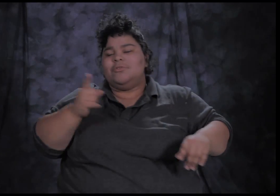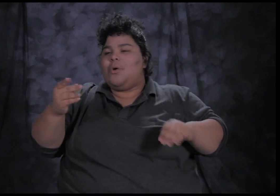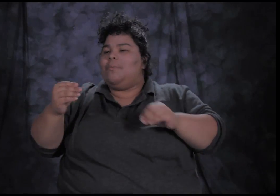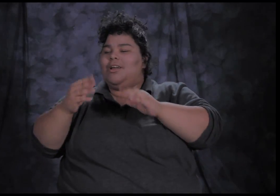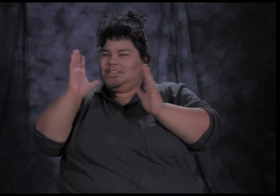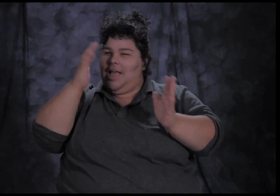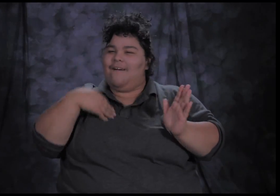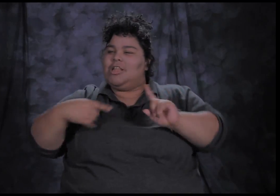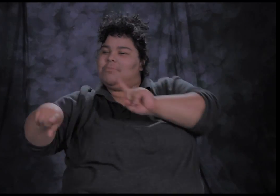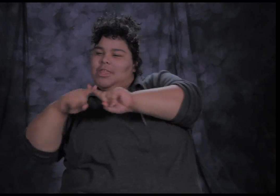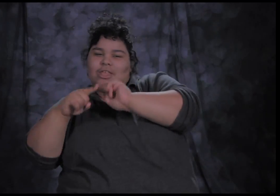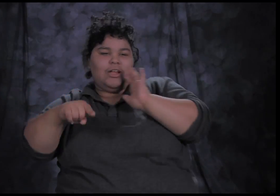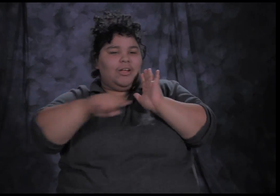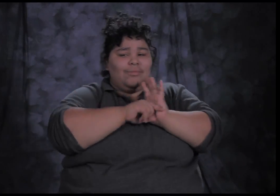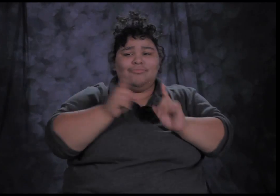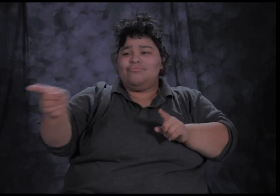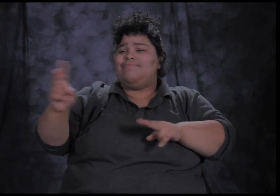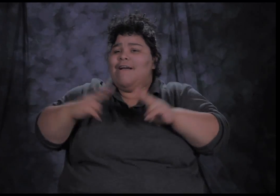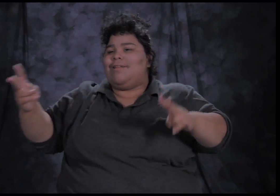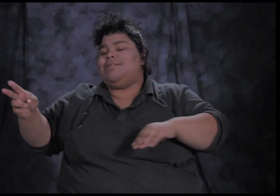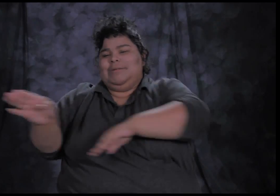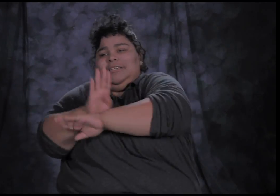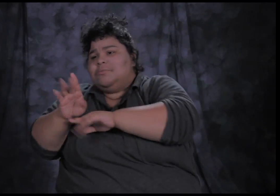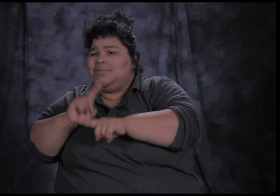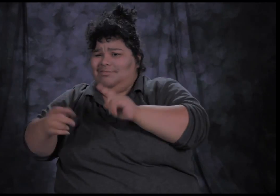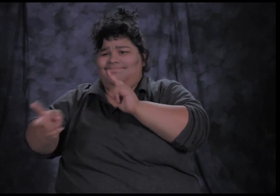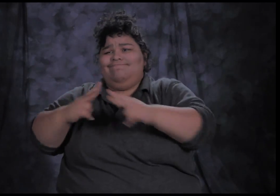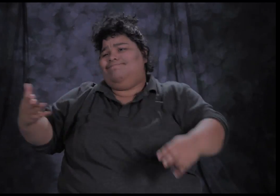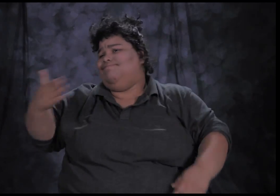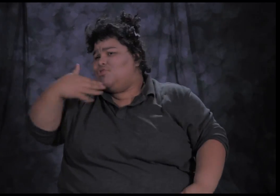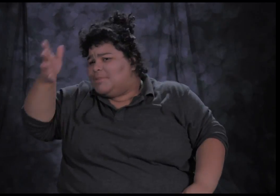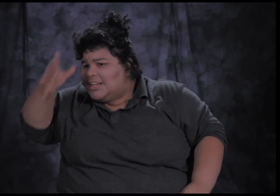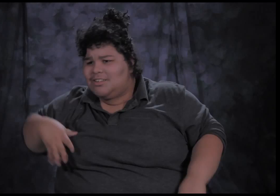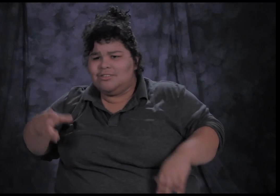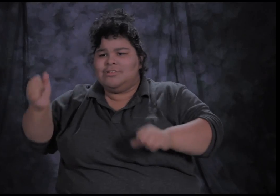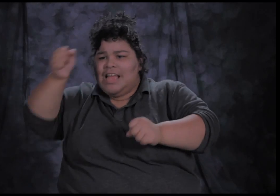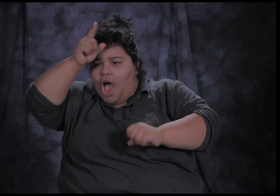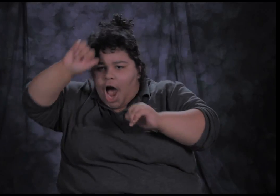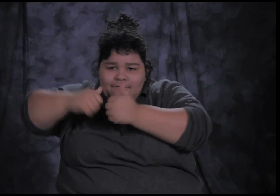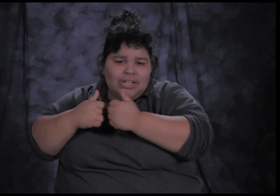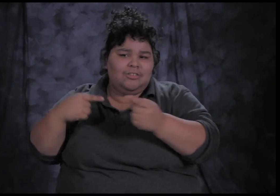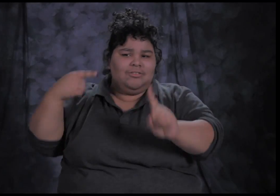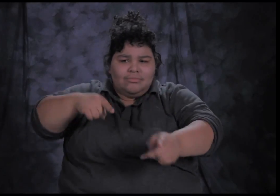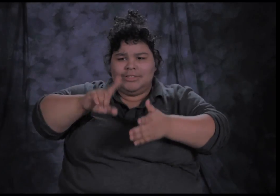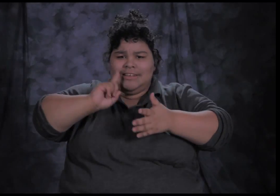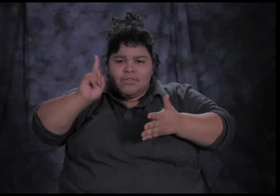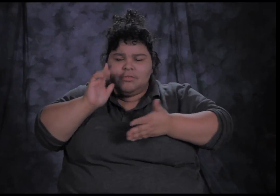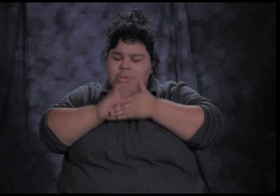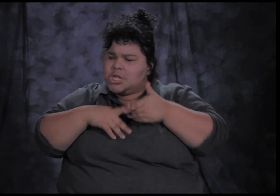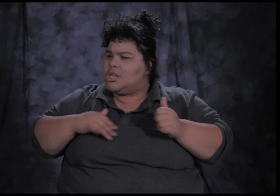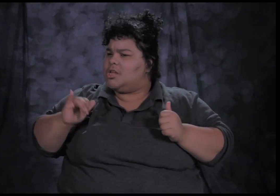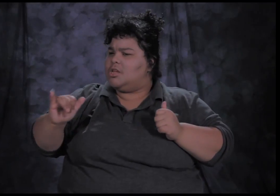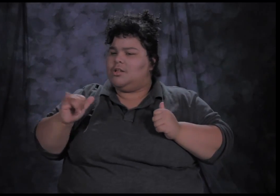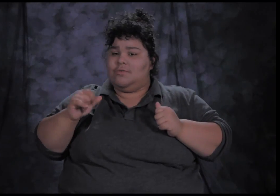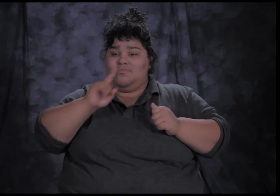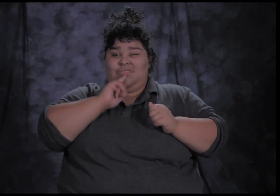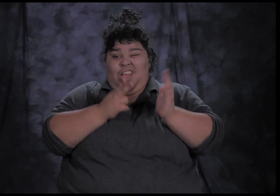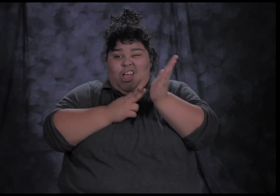with communication. It's not like I'm a visitor in a foreign country where I have to put up with the interpreters and feel like an